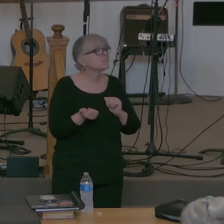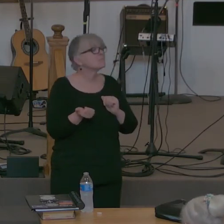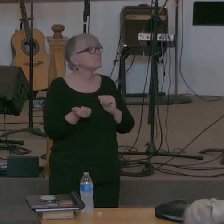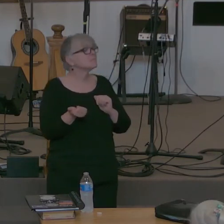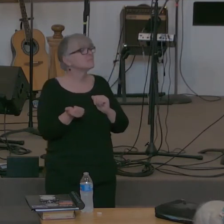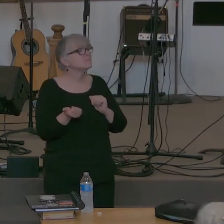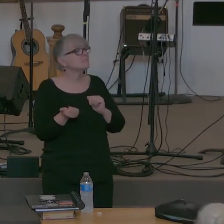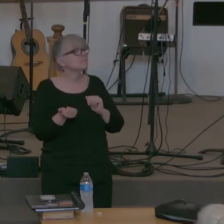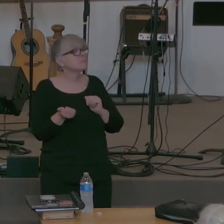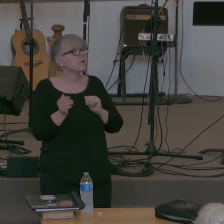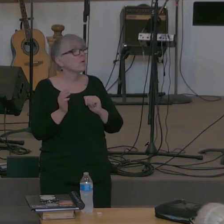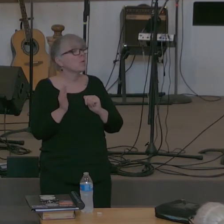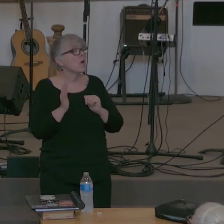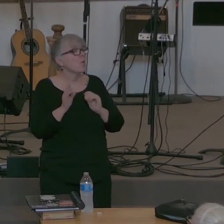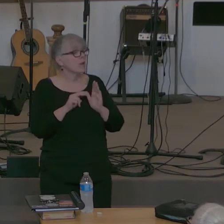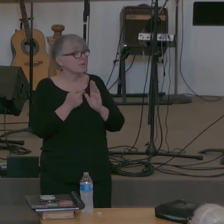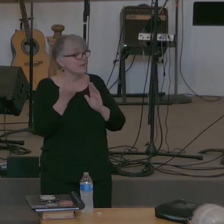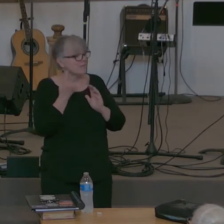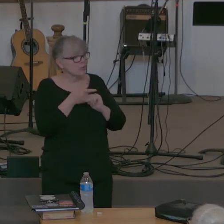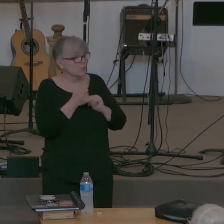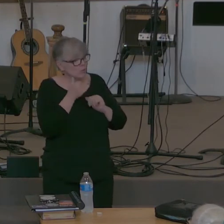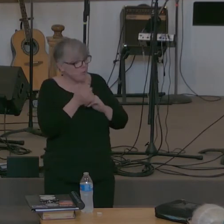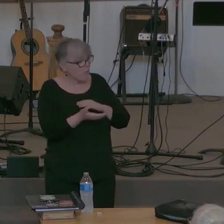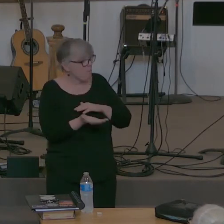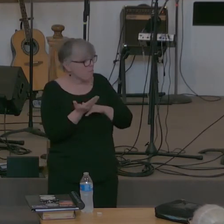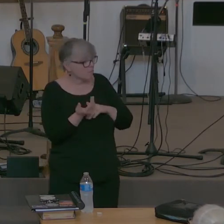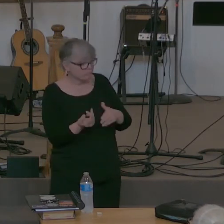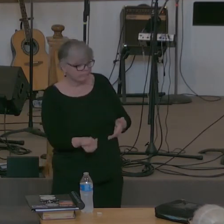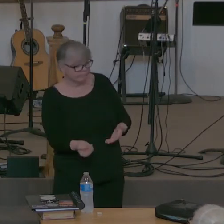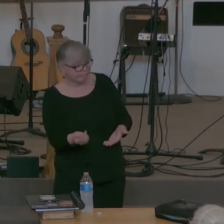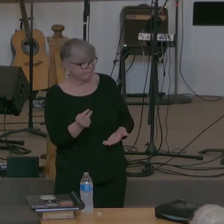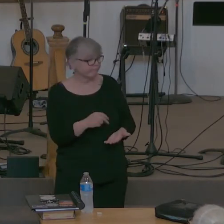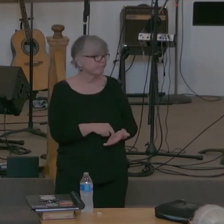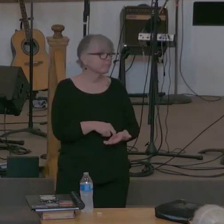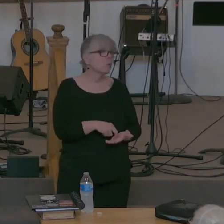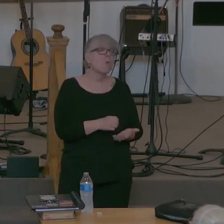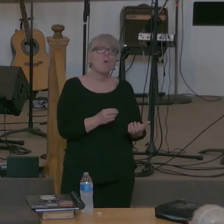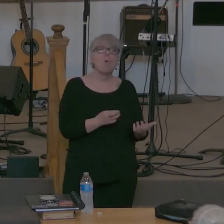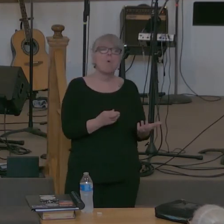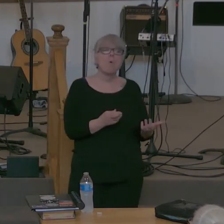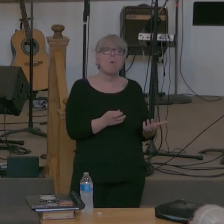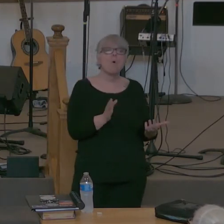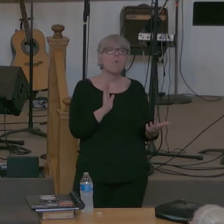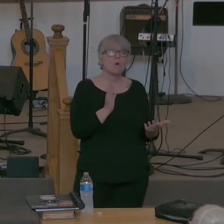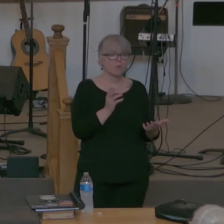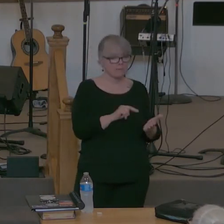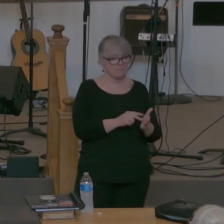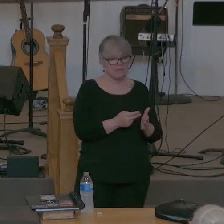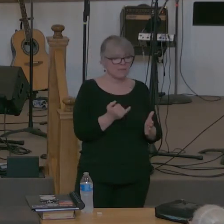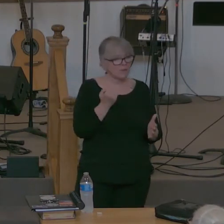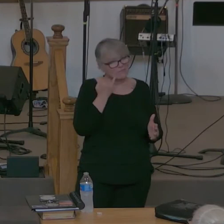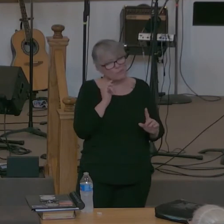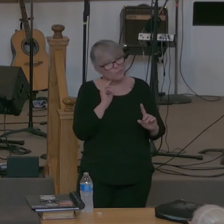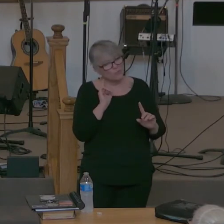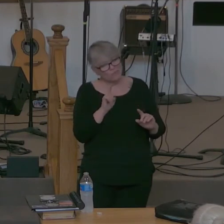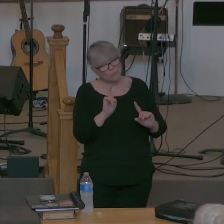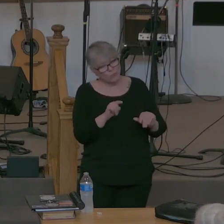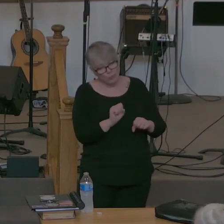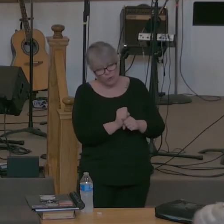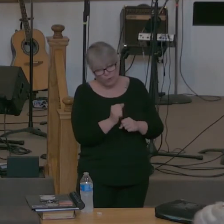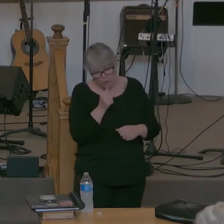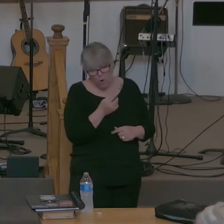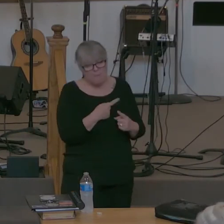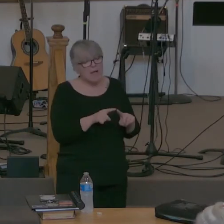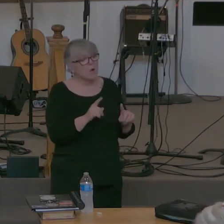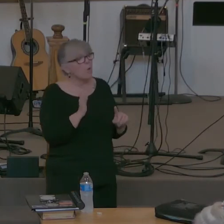What is that going to mean to you tomorrow morning when you get up? Actually, what's it really going to mean to you? Well, if you got to go to work tomorrow, but what